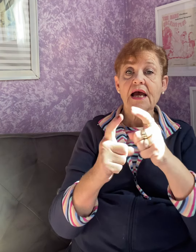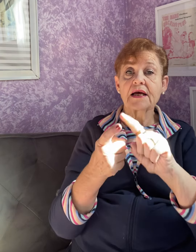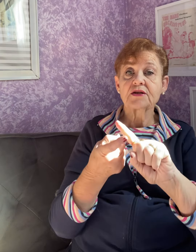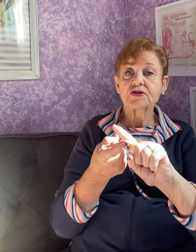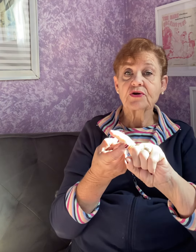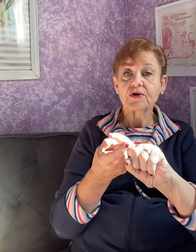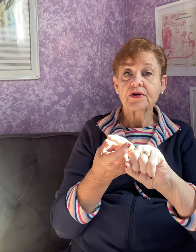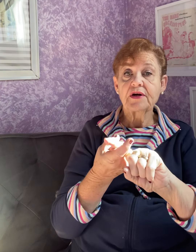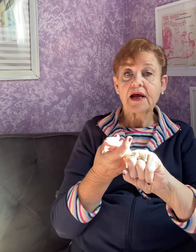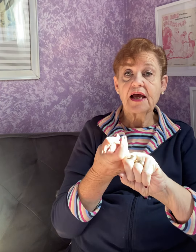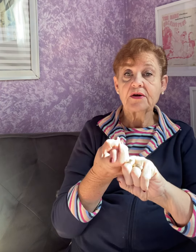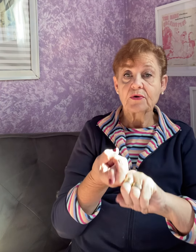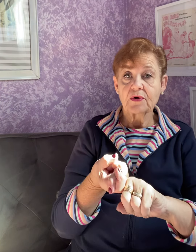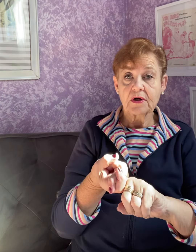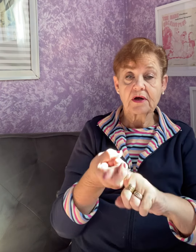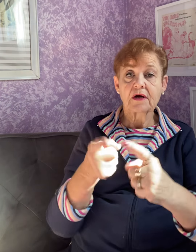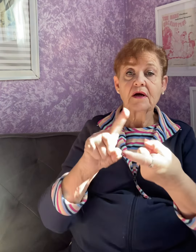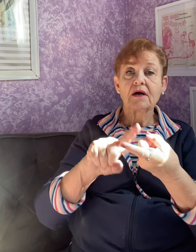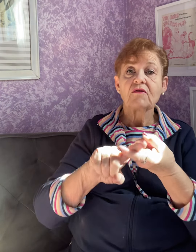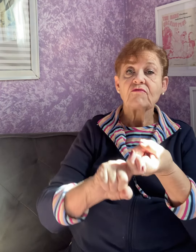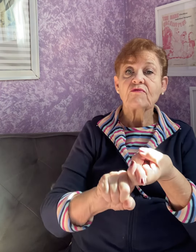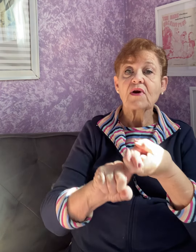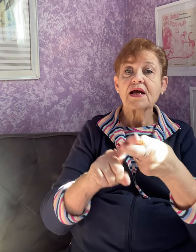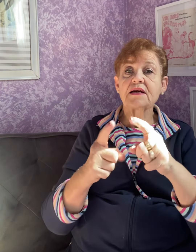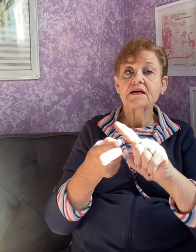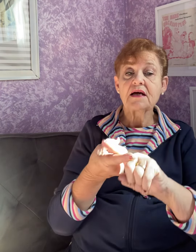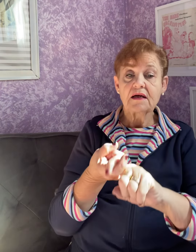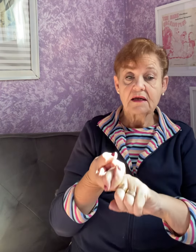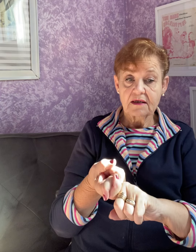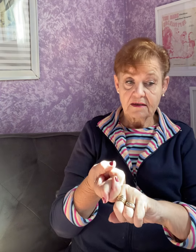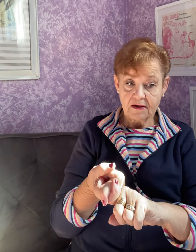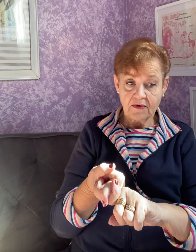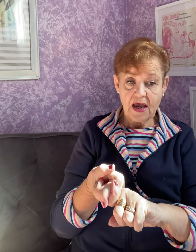and turn and hook. Friend, okay.